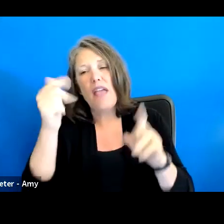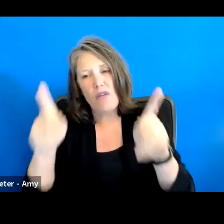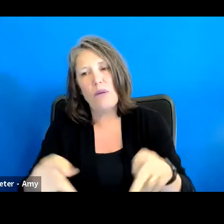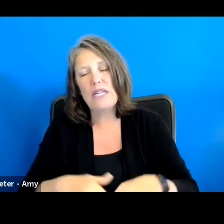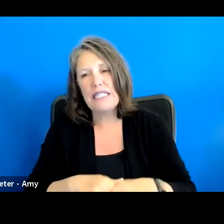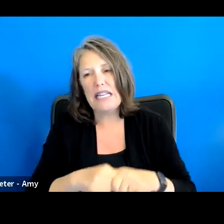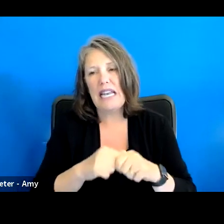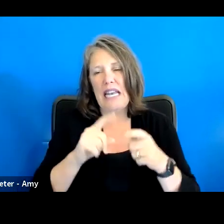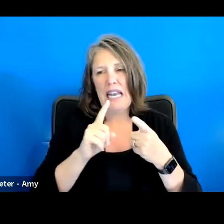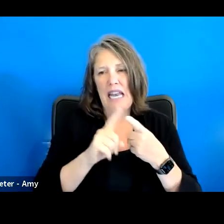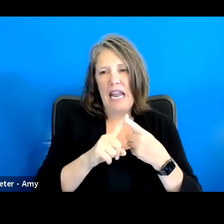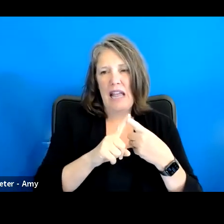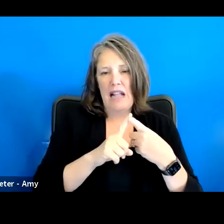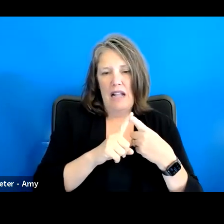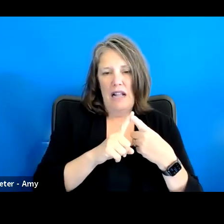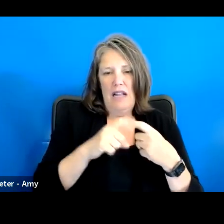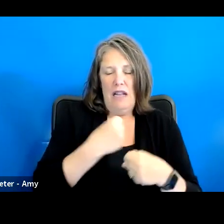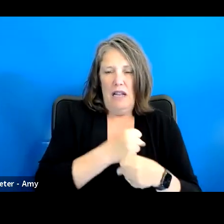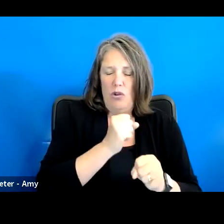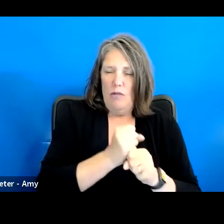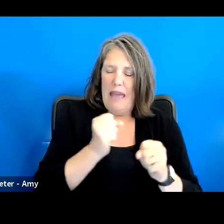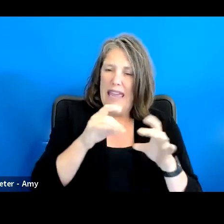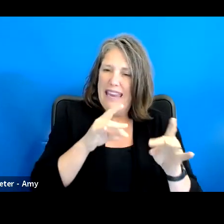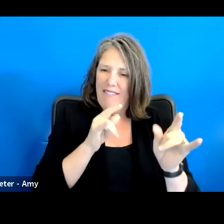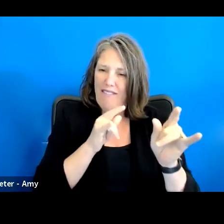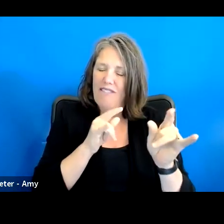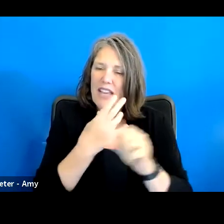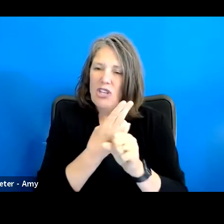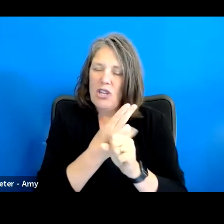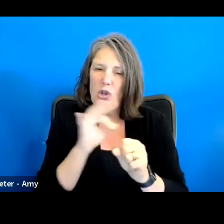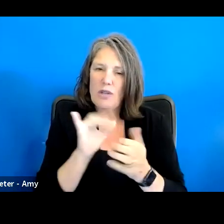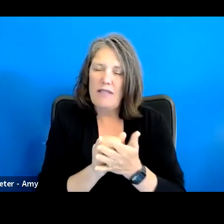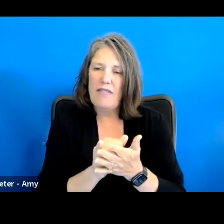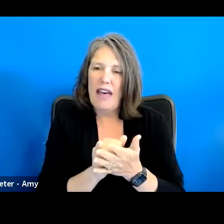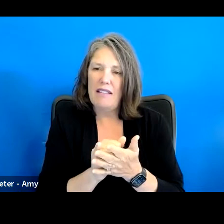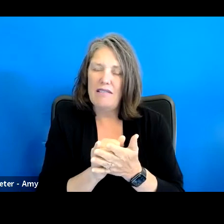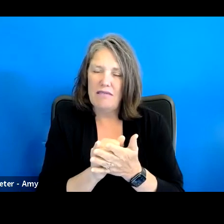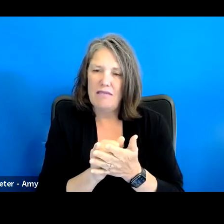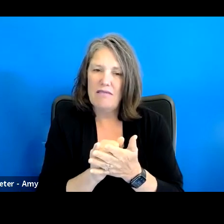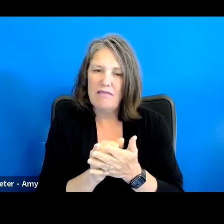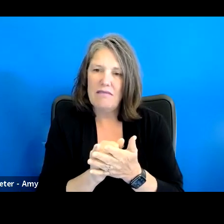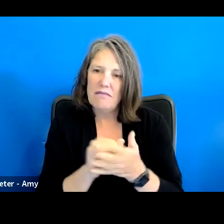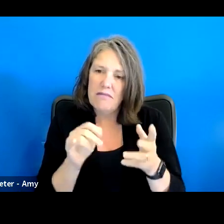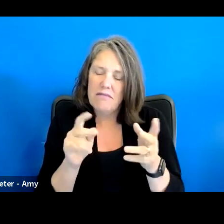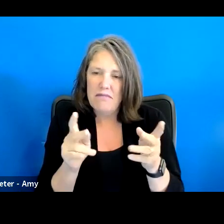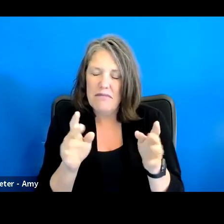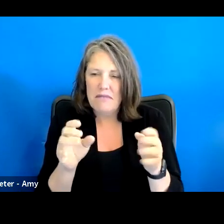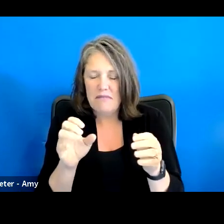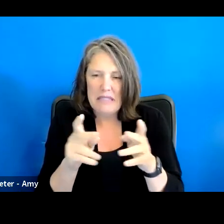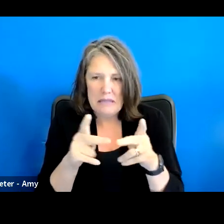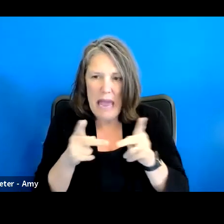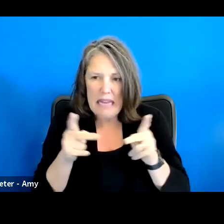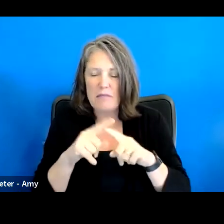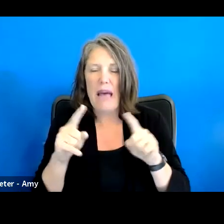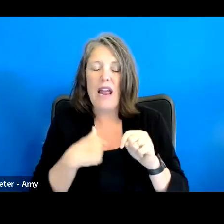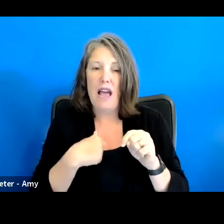and to make an efficient use of that space. But that